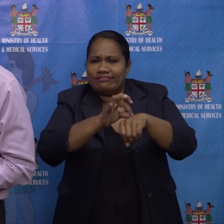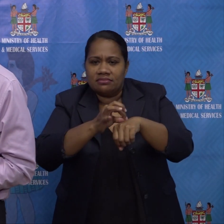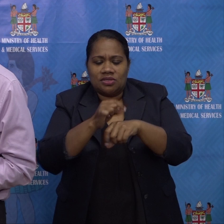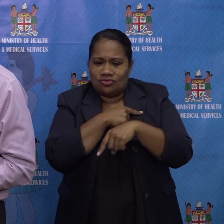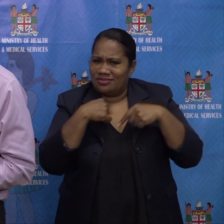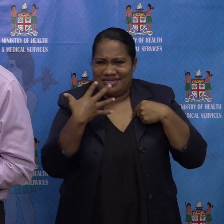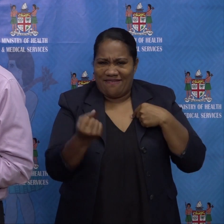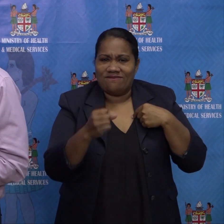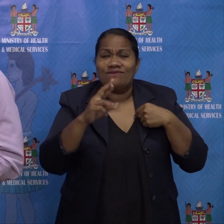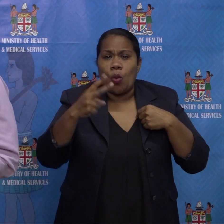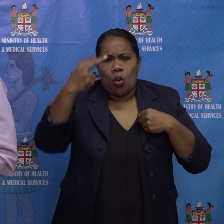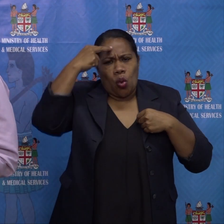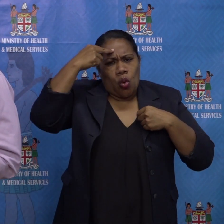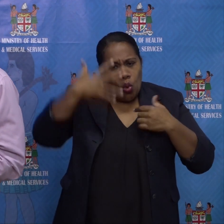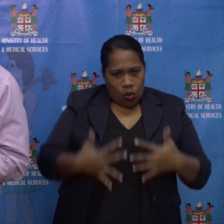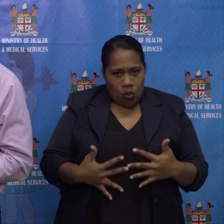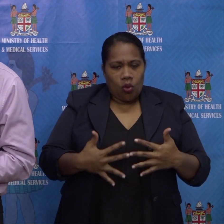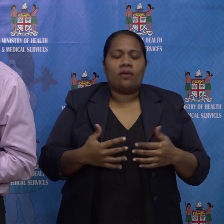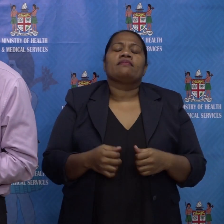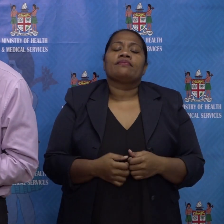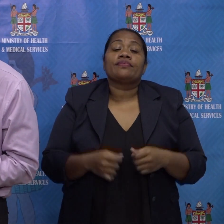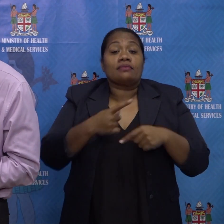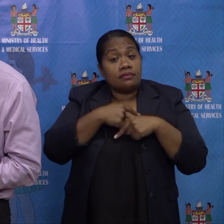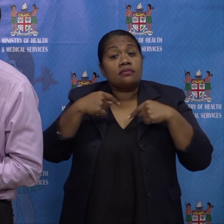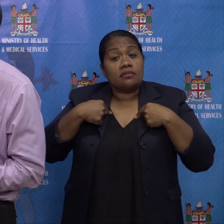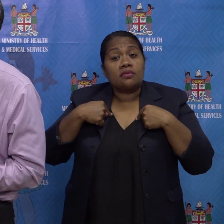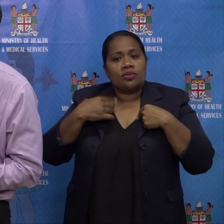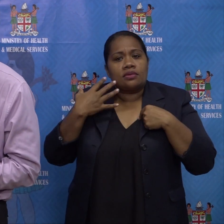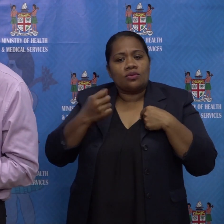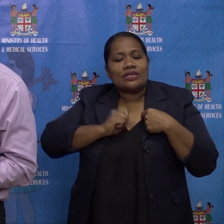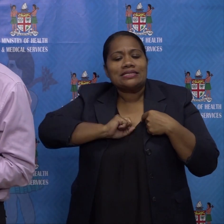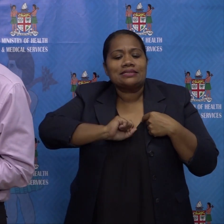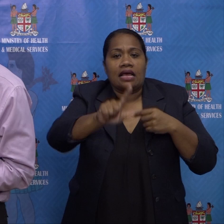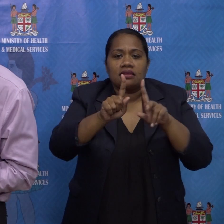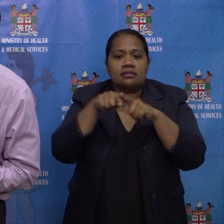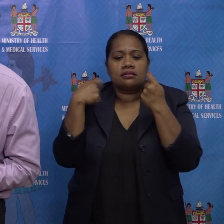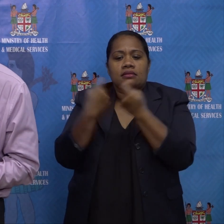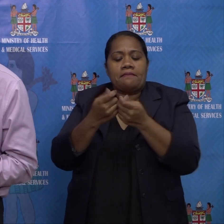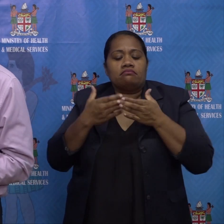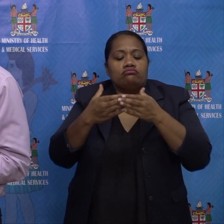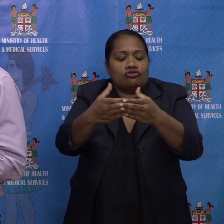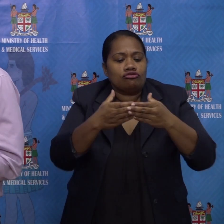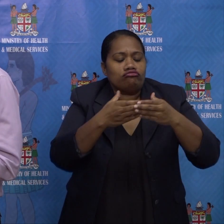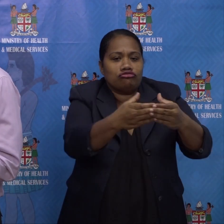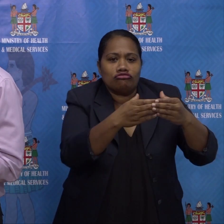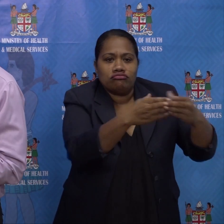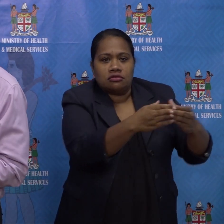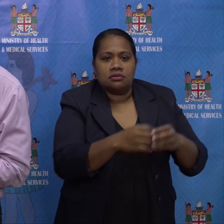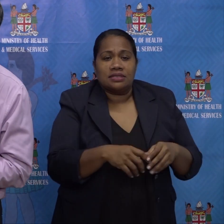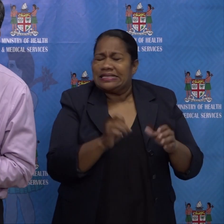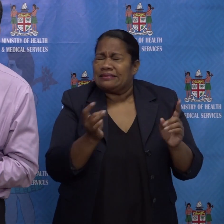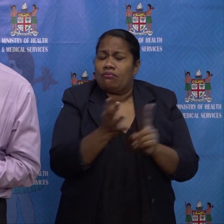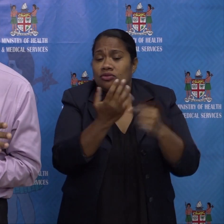as a screening clinic. We are also going to send mobile teams around to keep sweeping back and forth, especially within Lotoka.